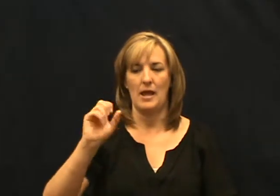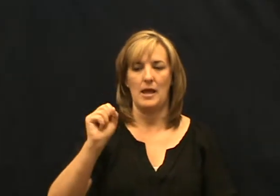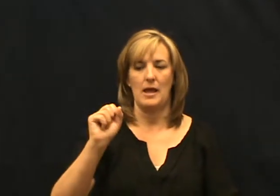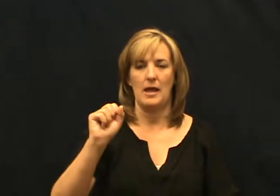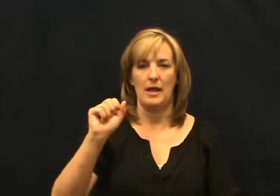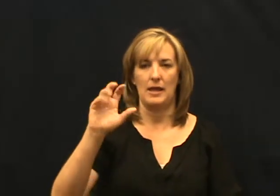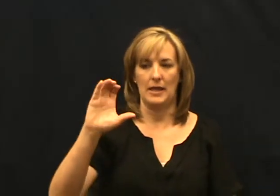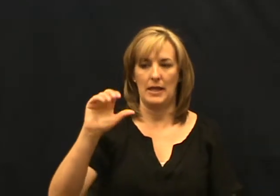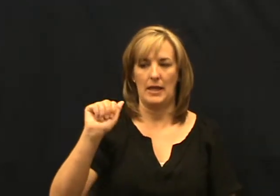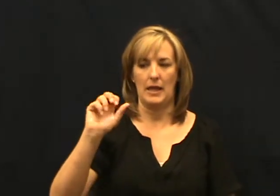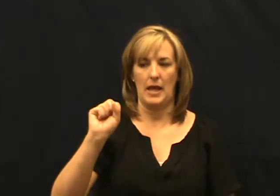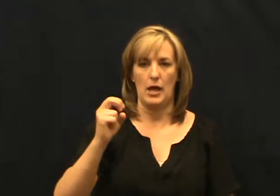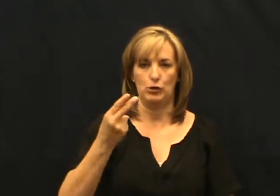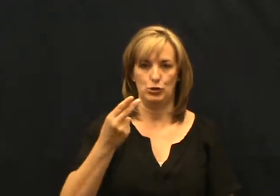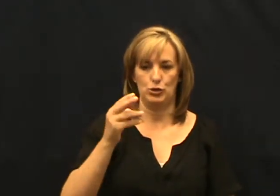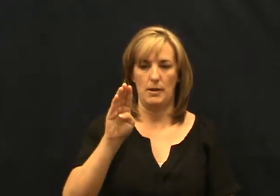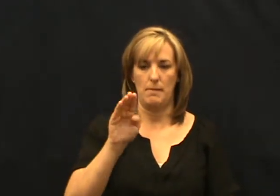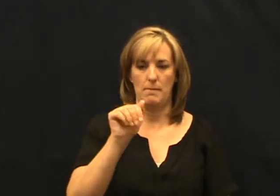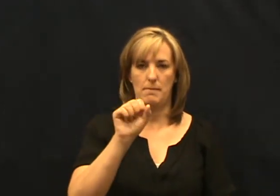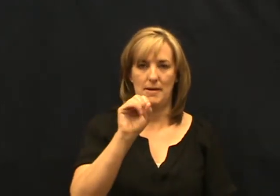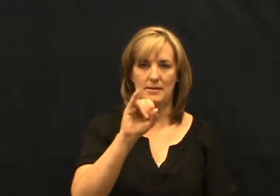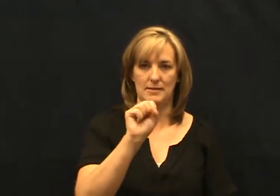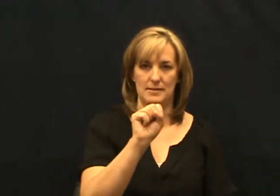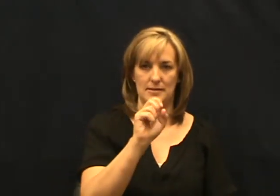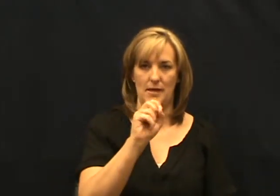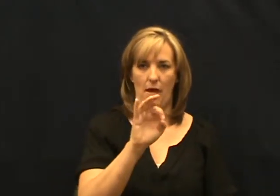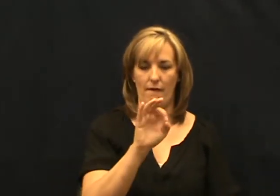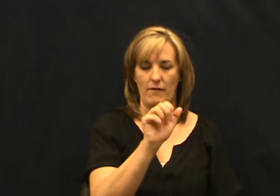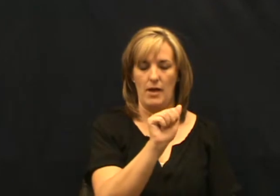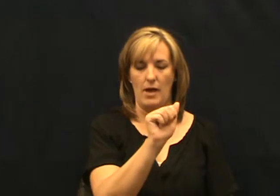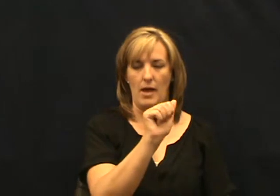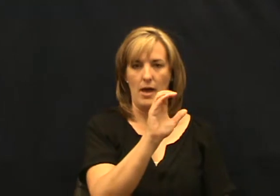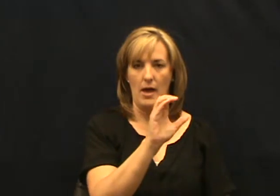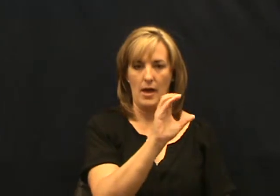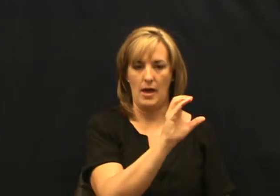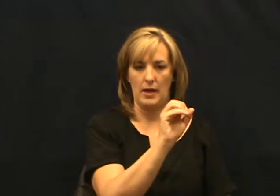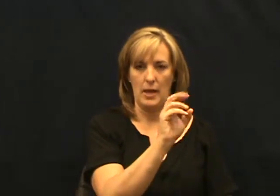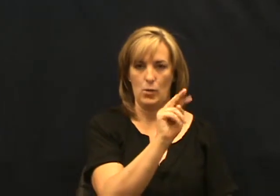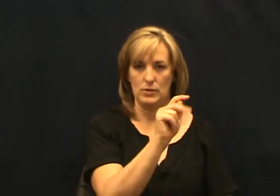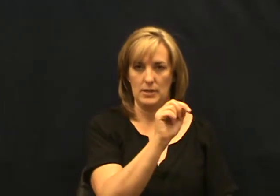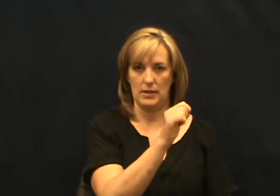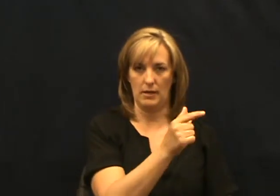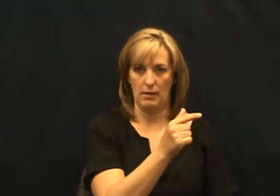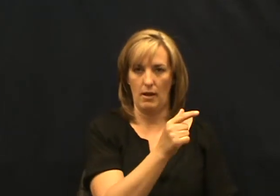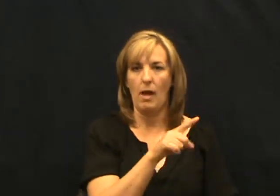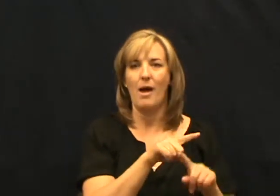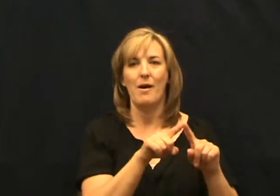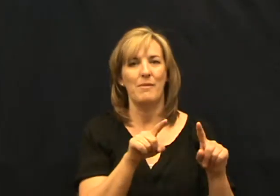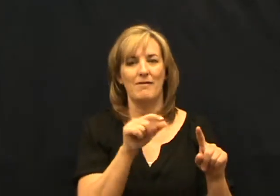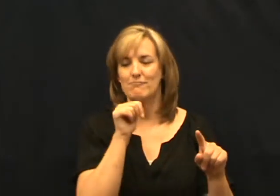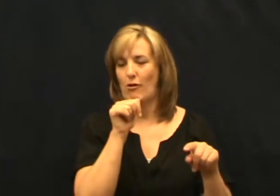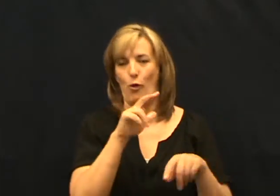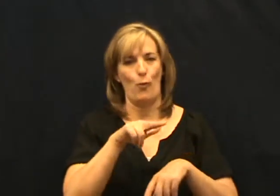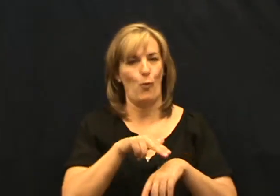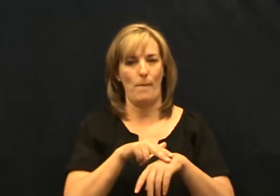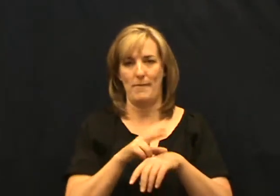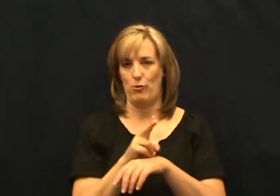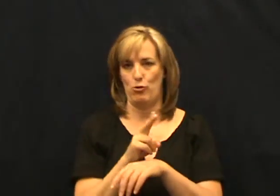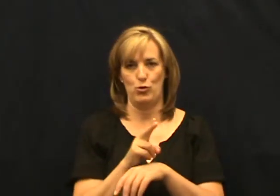accepted in our accounting principles, and usually not the way you will see a financial statement. But the cash basis